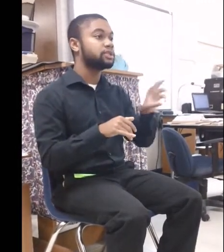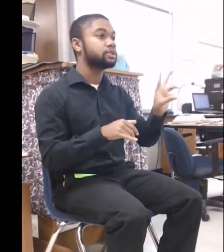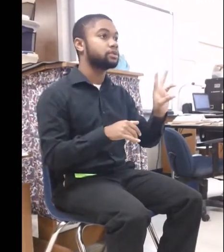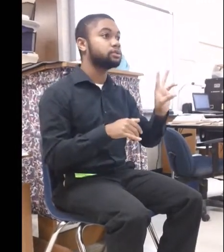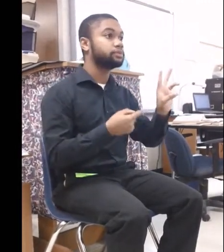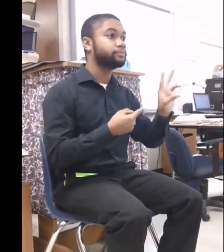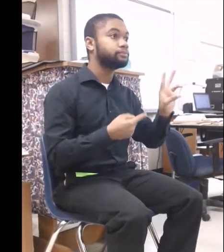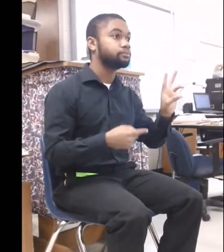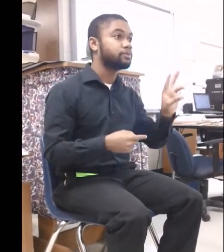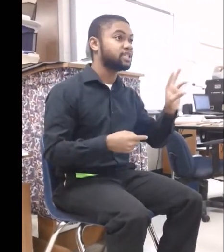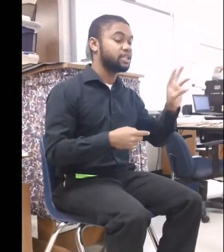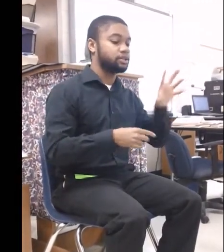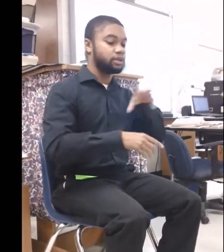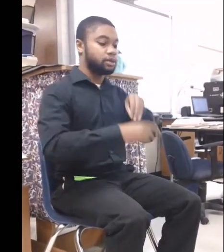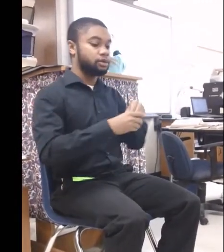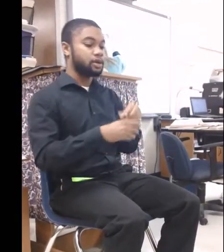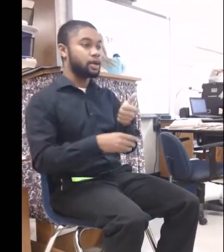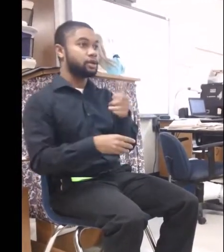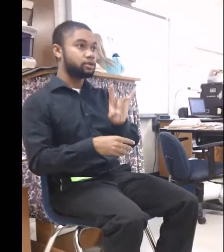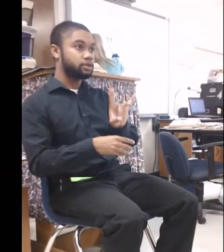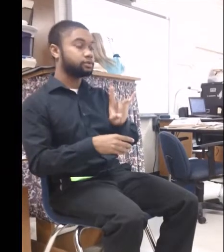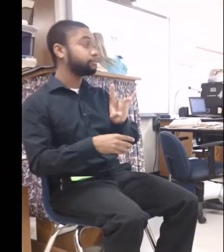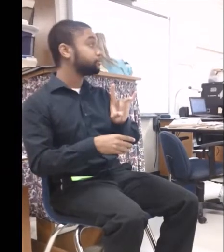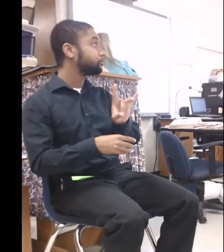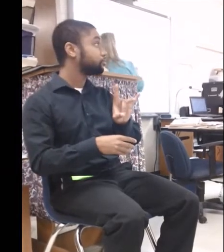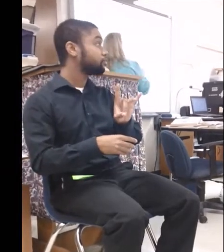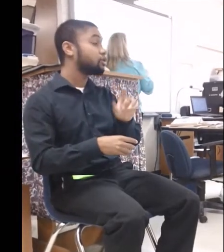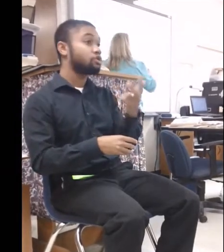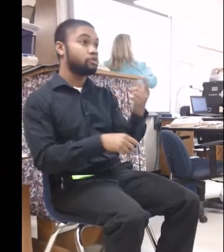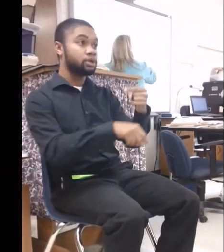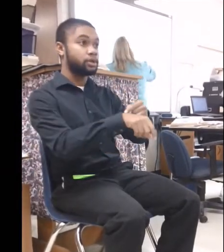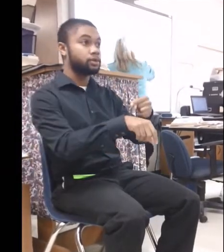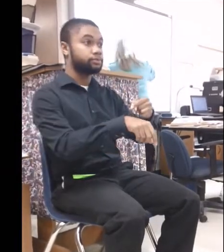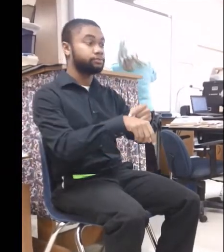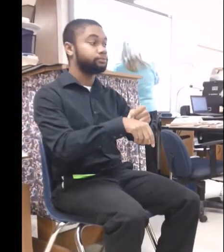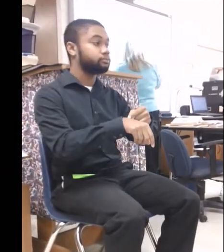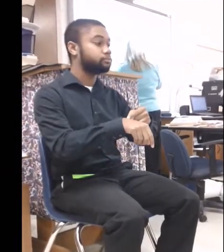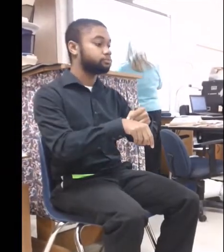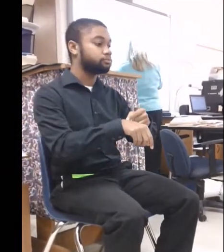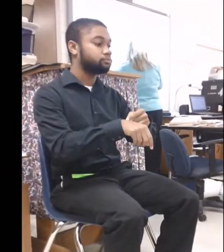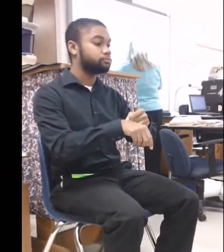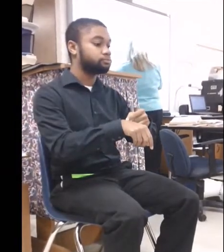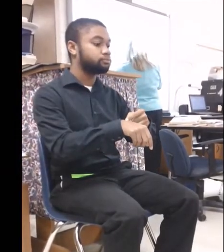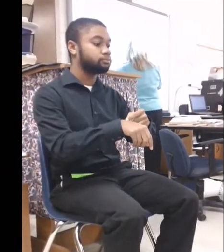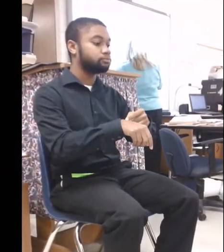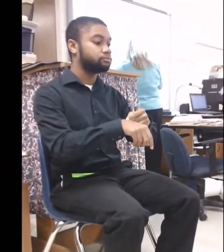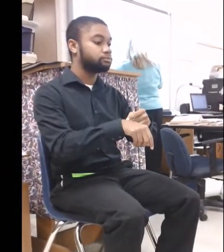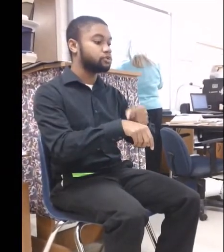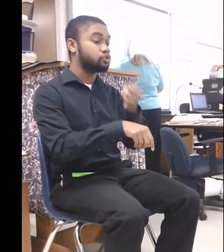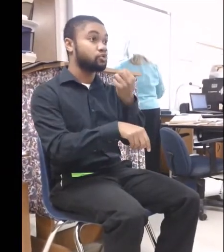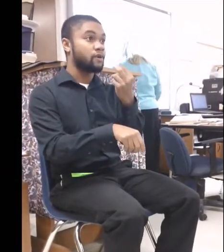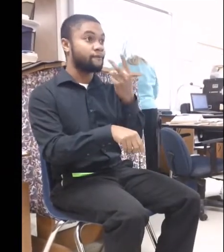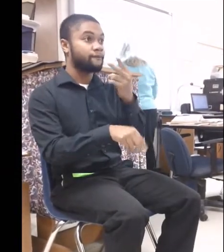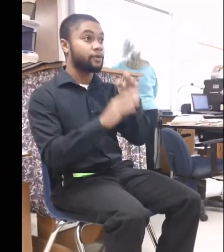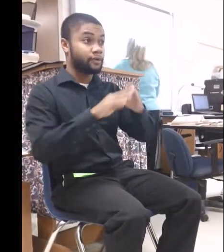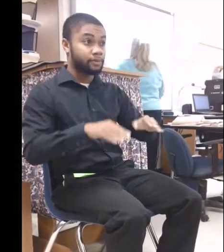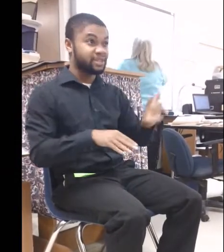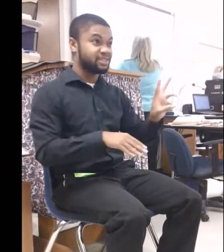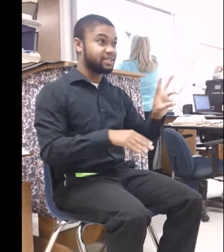6 goes into 18 3 times. 6 goes into 12 2